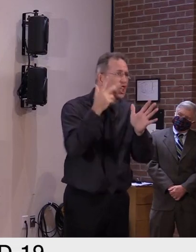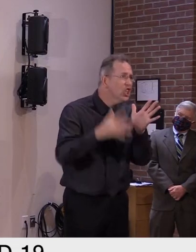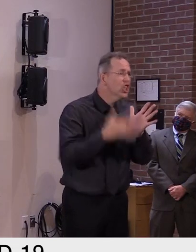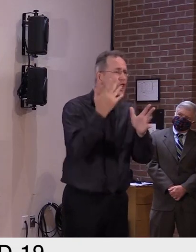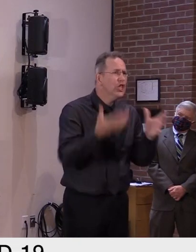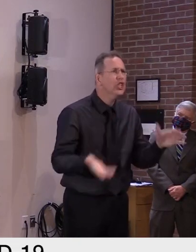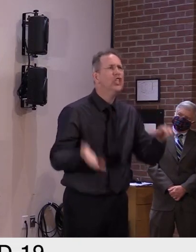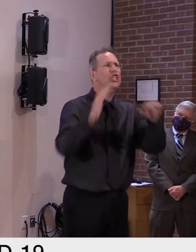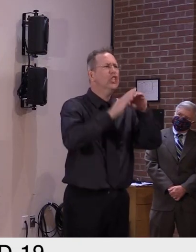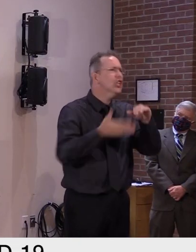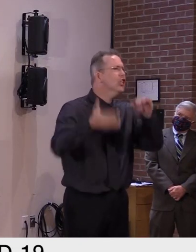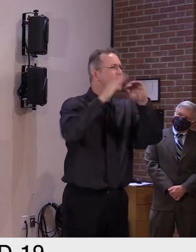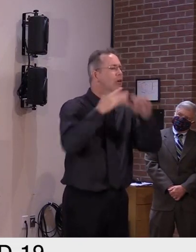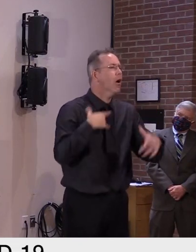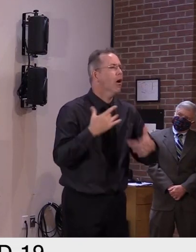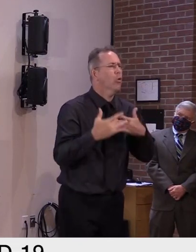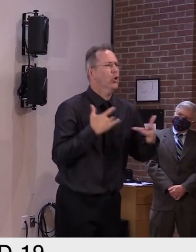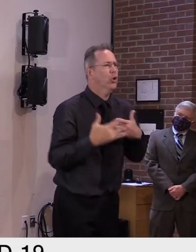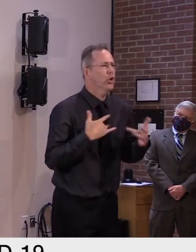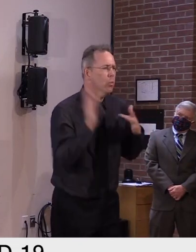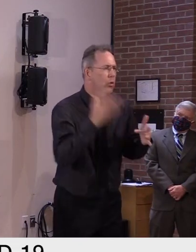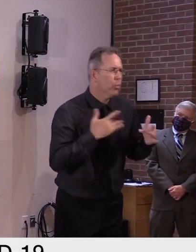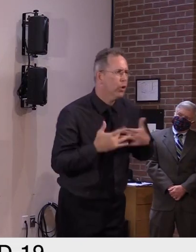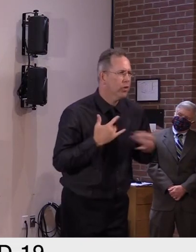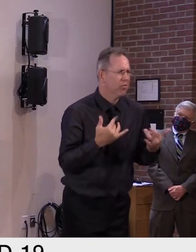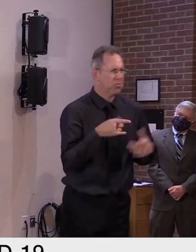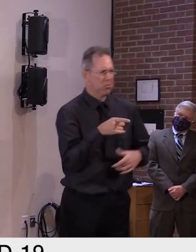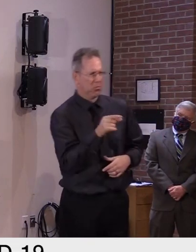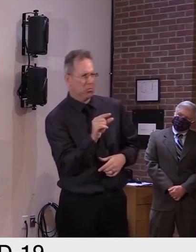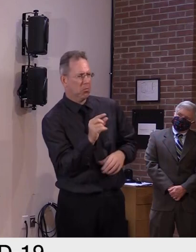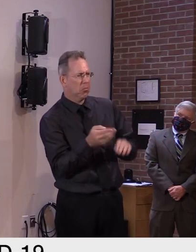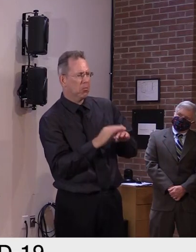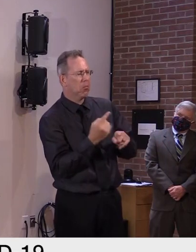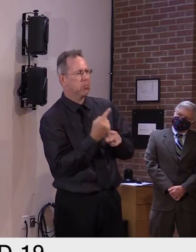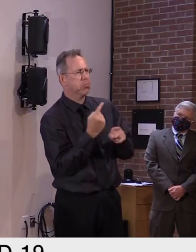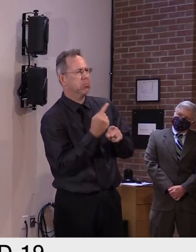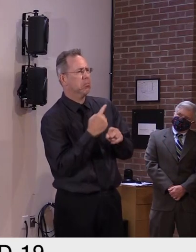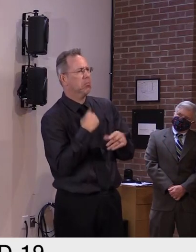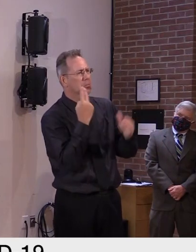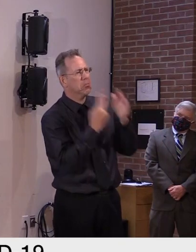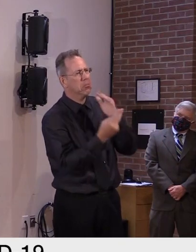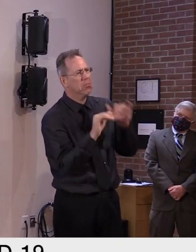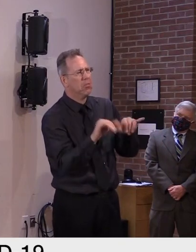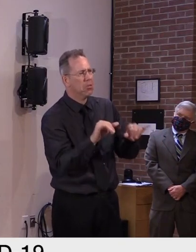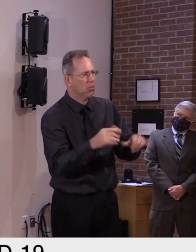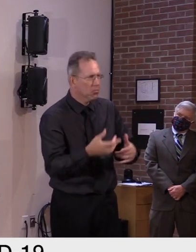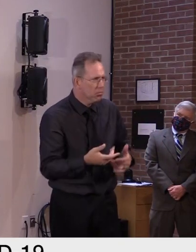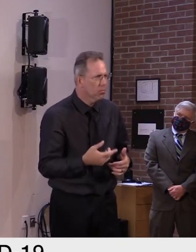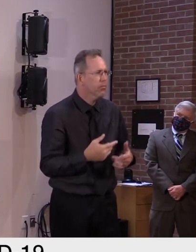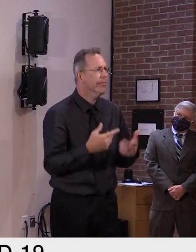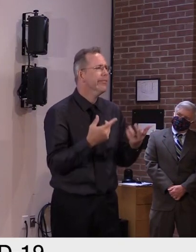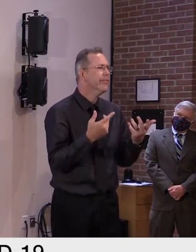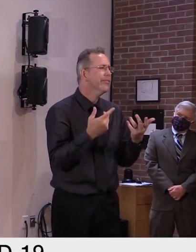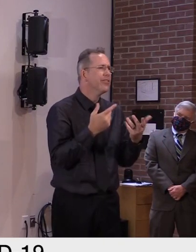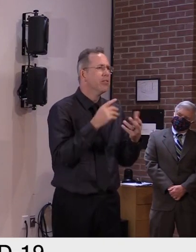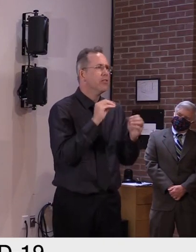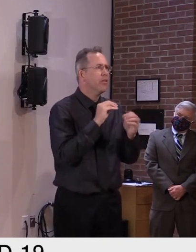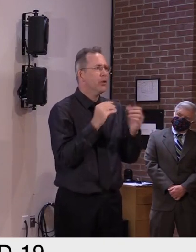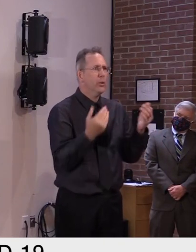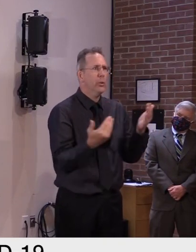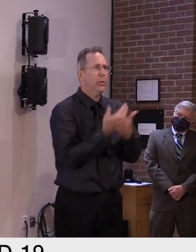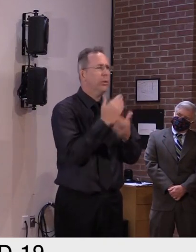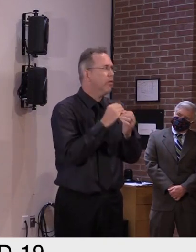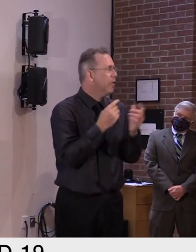gone as well. So we're kind of following the trend that we expected. And it's not an out of control trend by